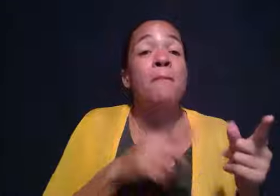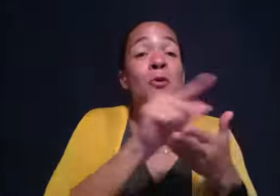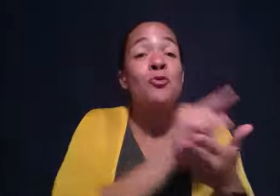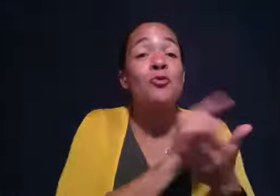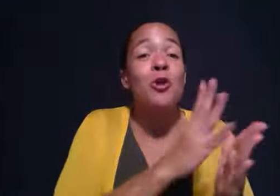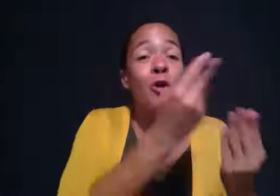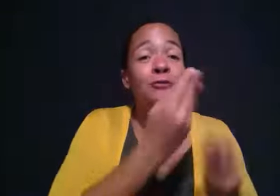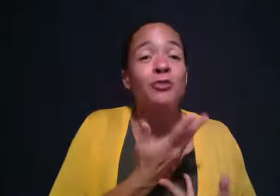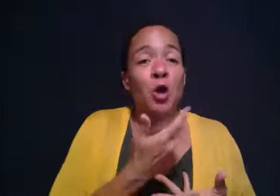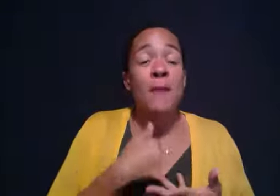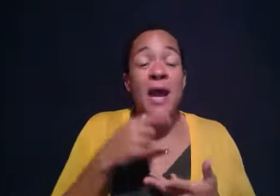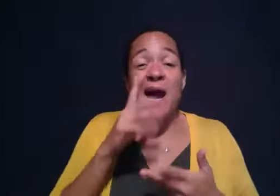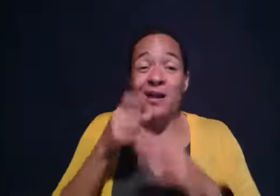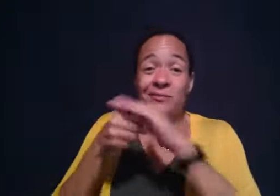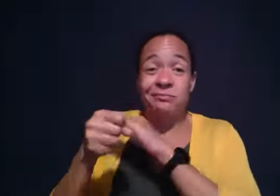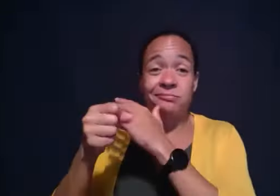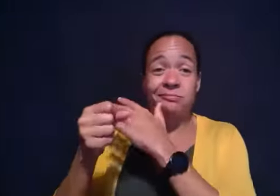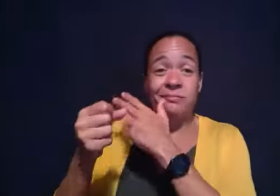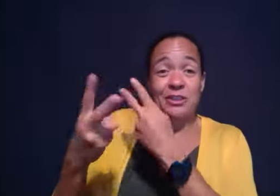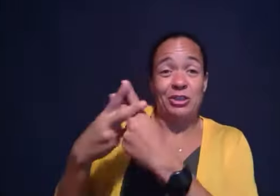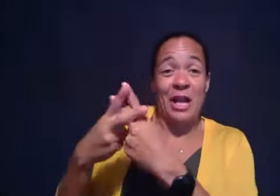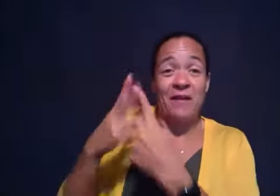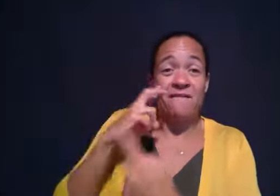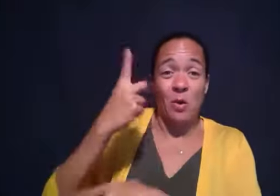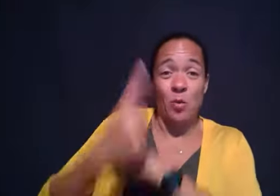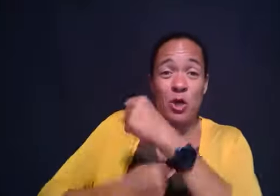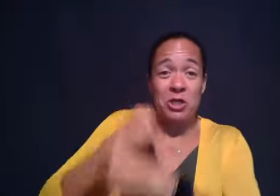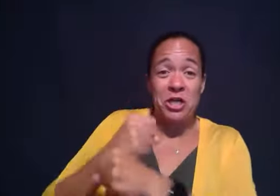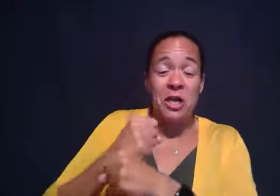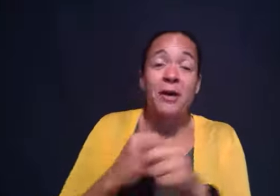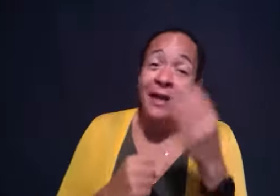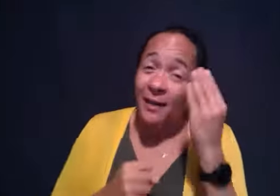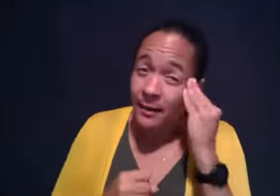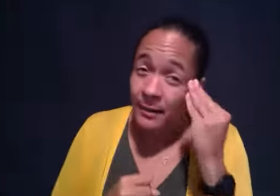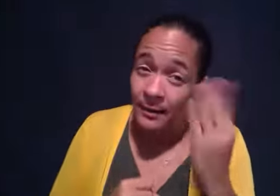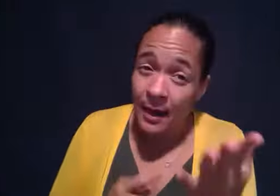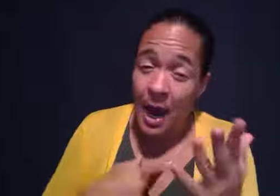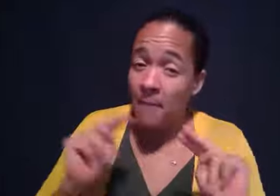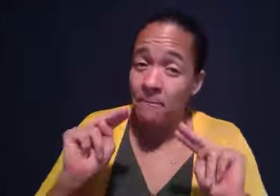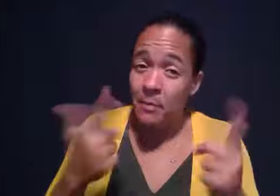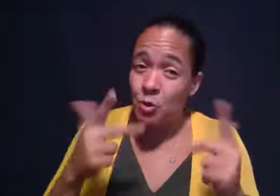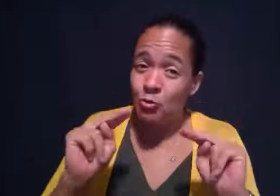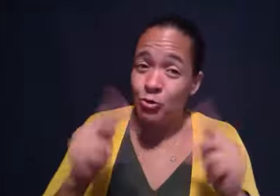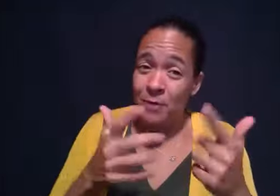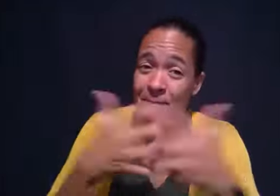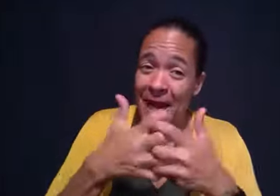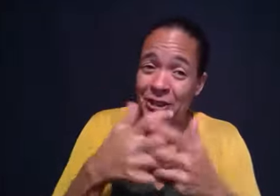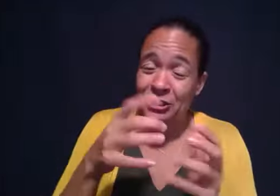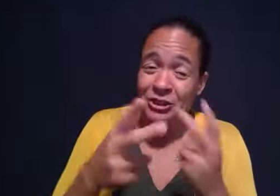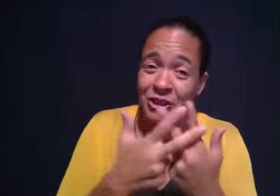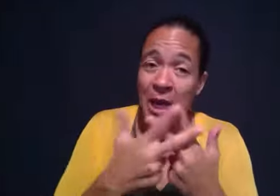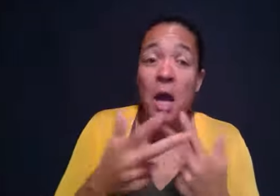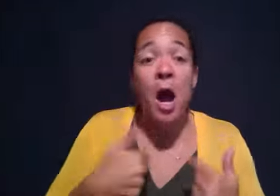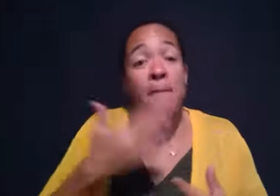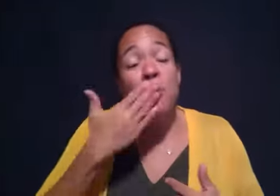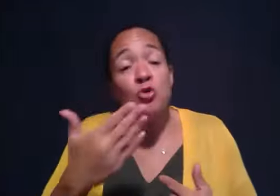jail. And I am not good at jail. I am good at a lot of things, like air conditioning and snacks,